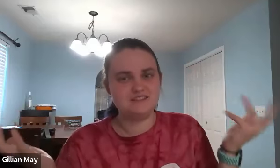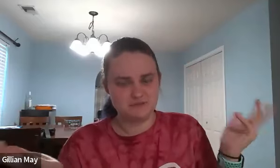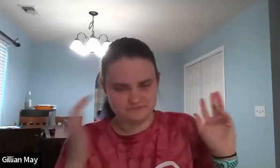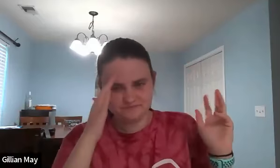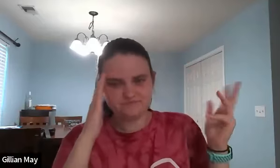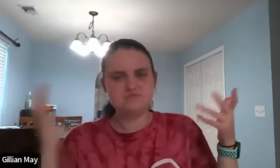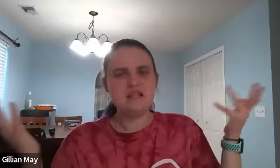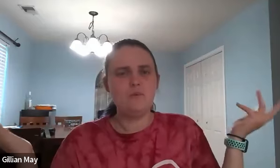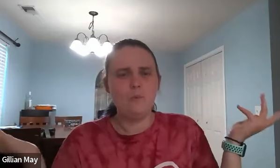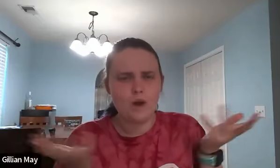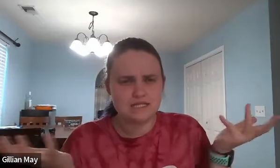So what?